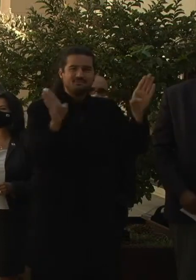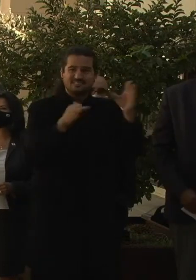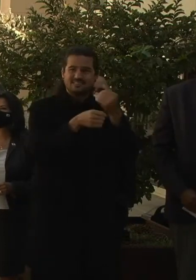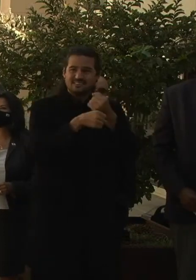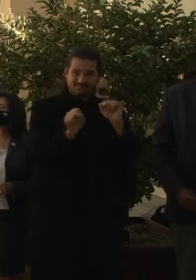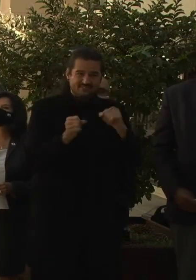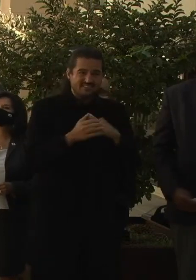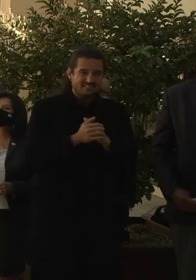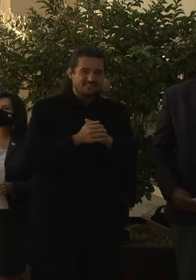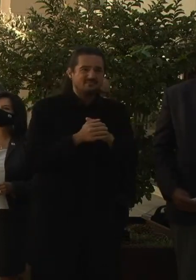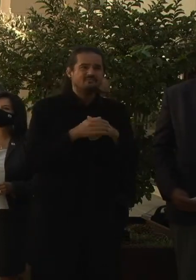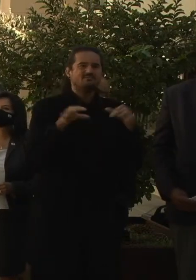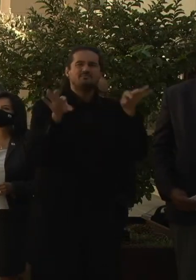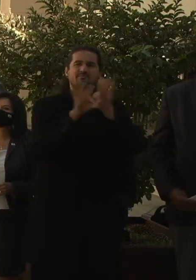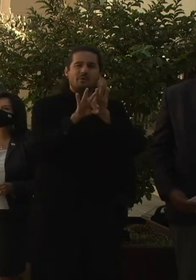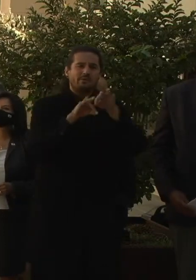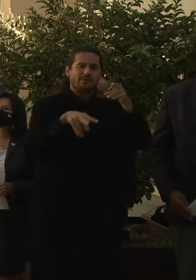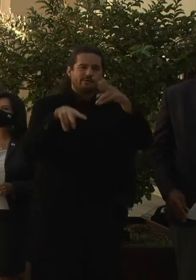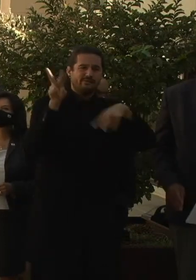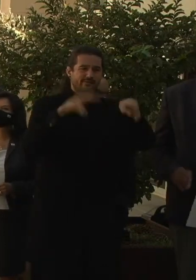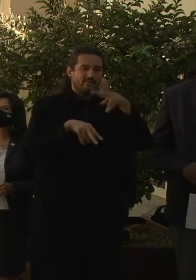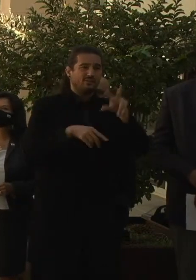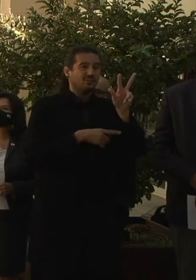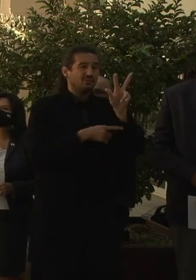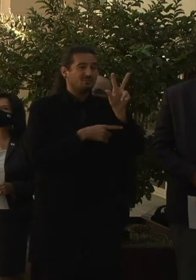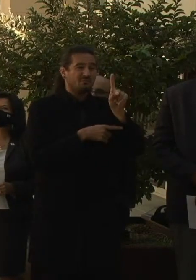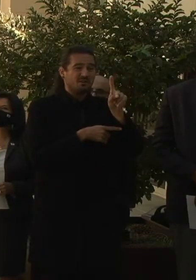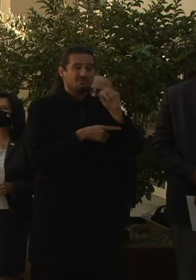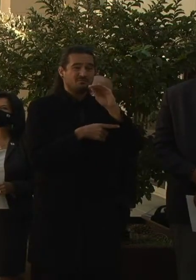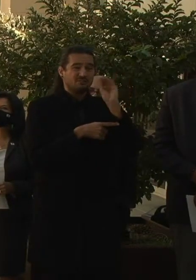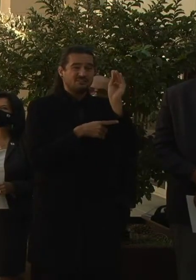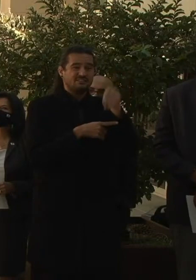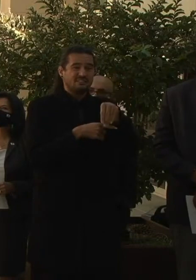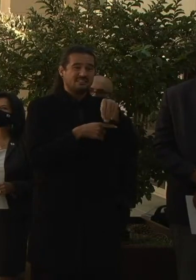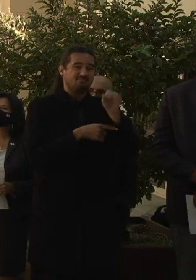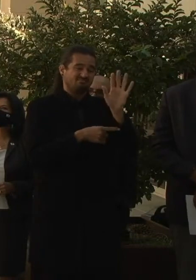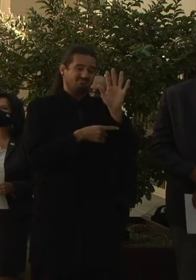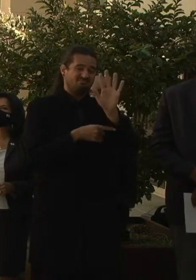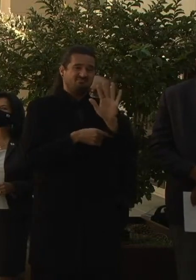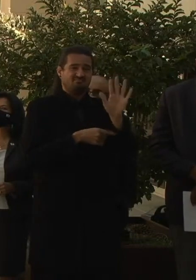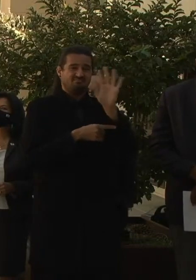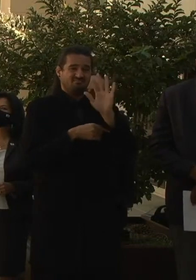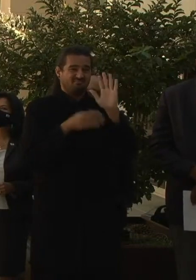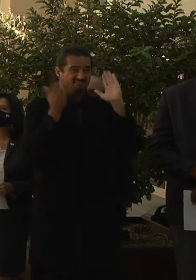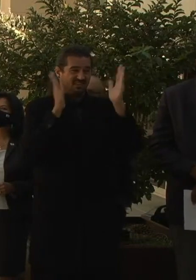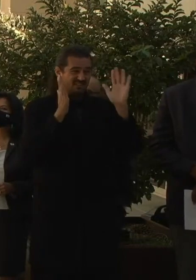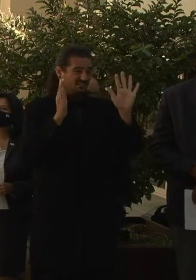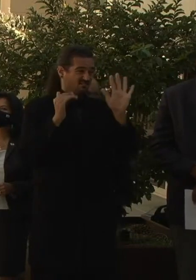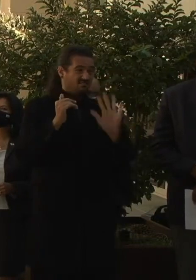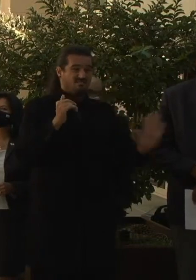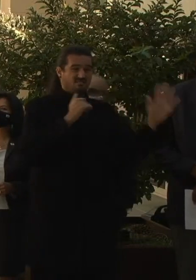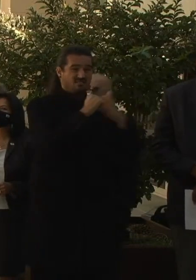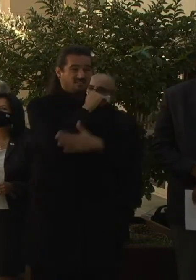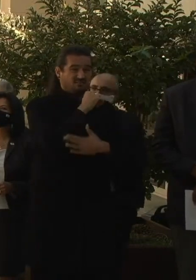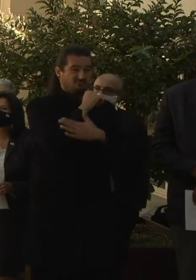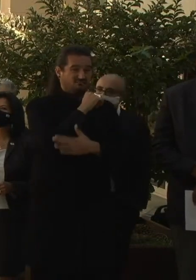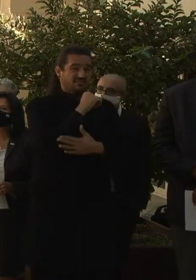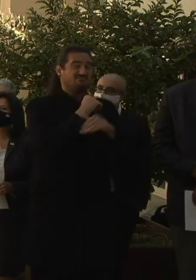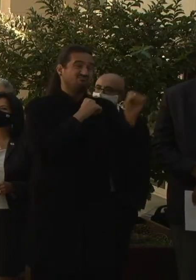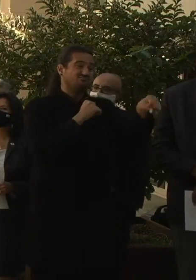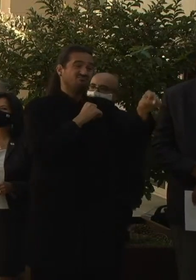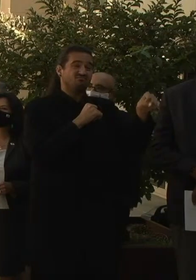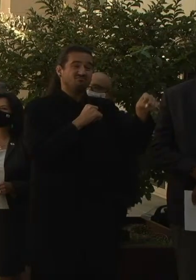that 31% roughly mirrors the national statistics. The murder rate went